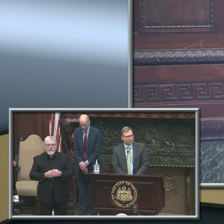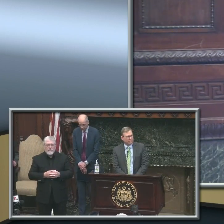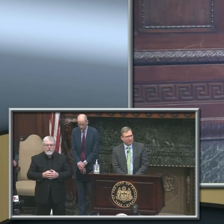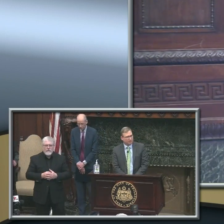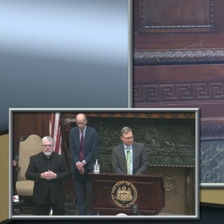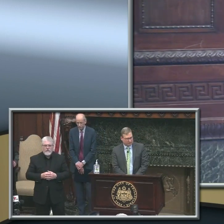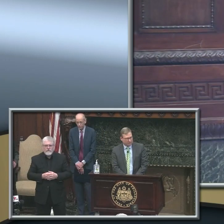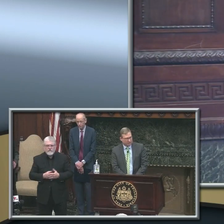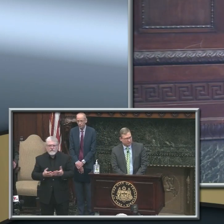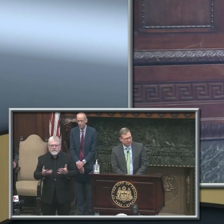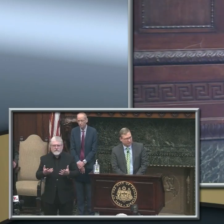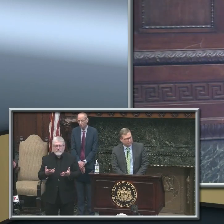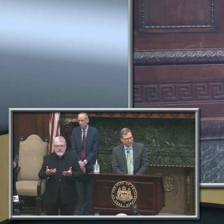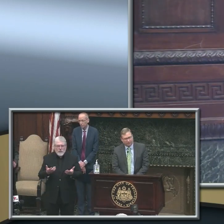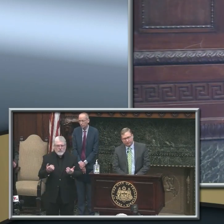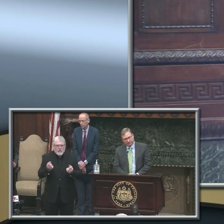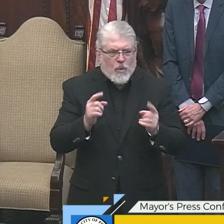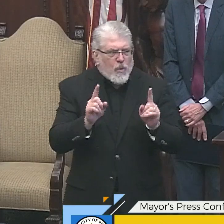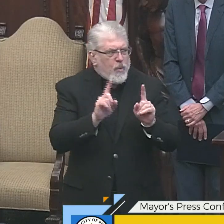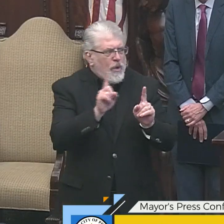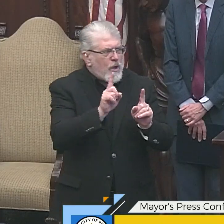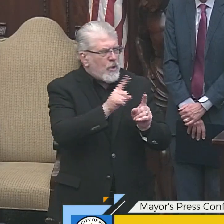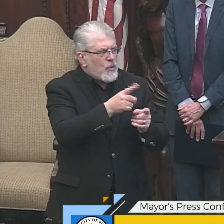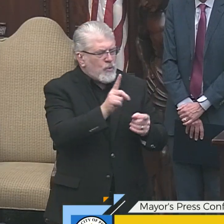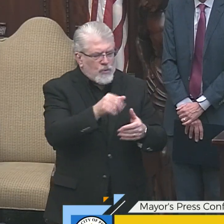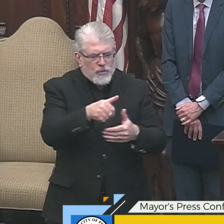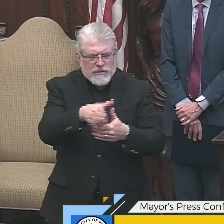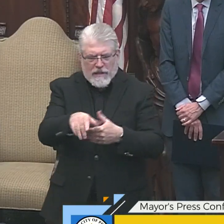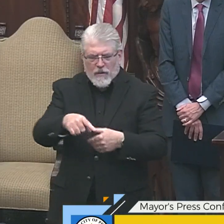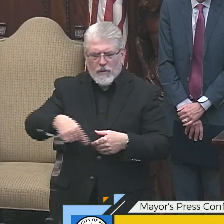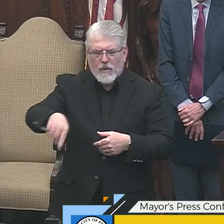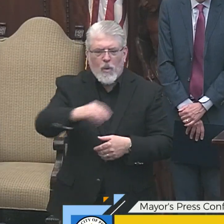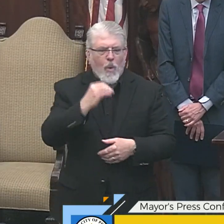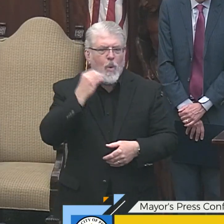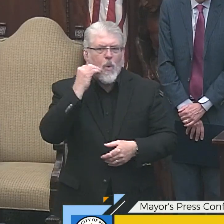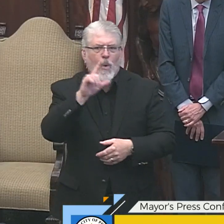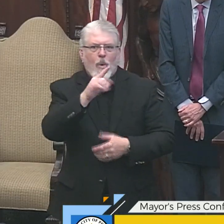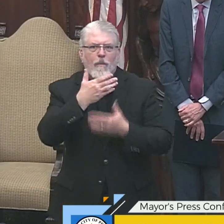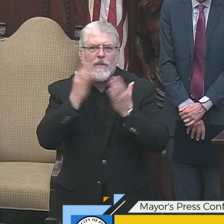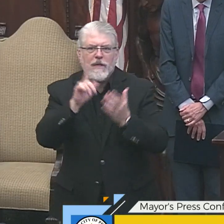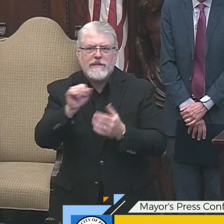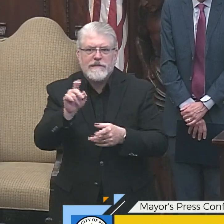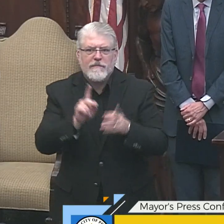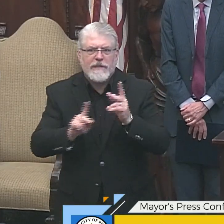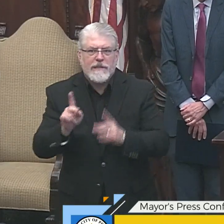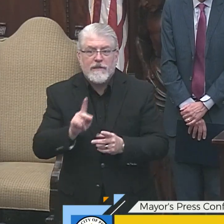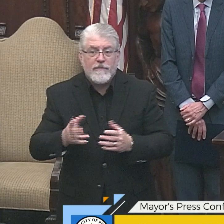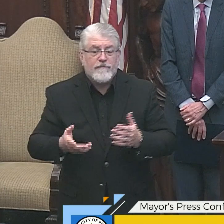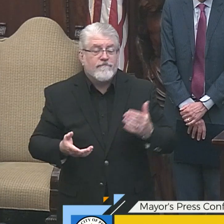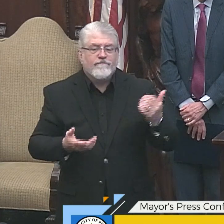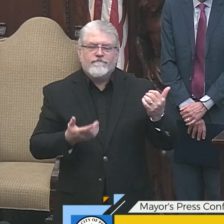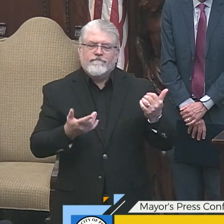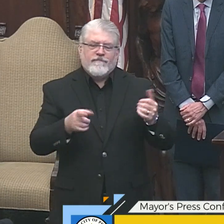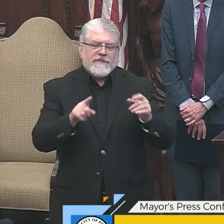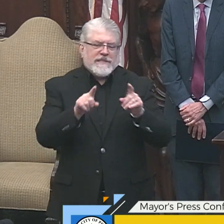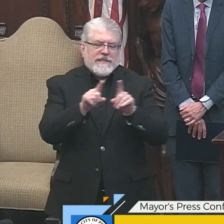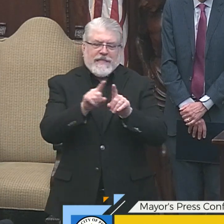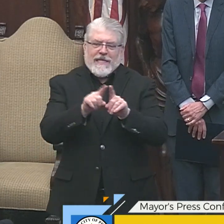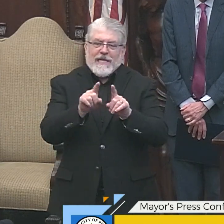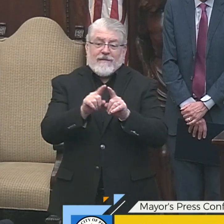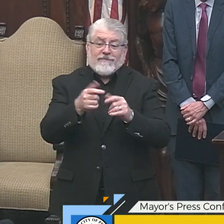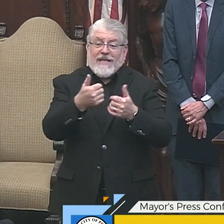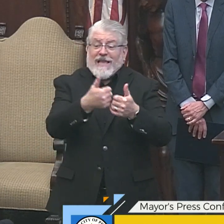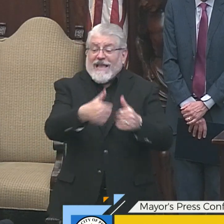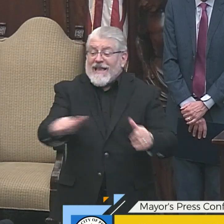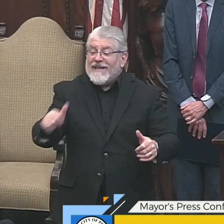to? Where do we direct these folks to? So just like any other day, people should call Homeless Outreach, and which number I